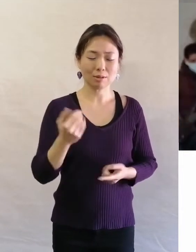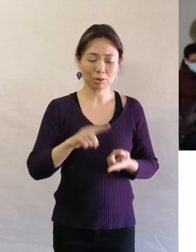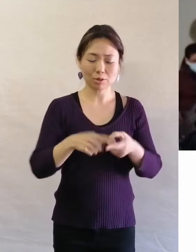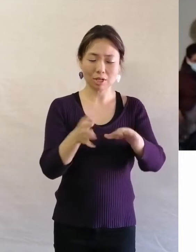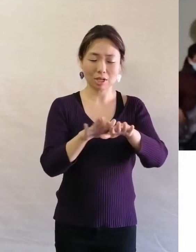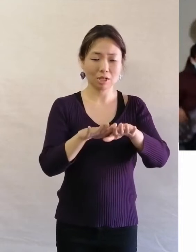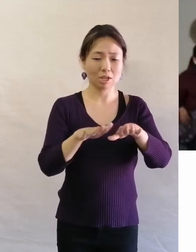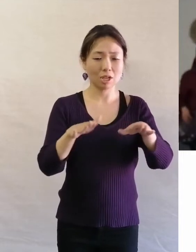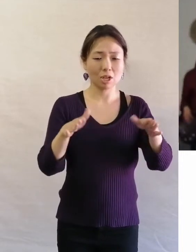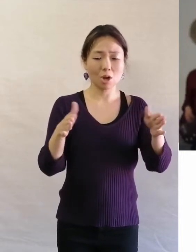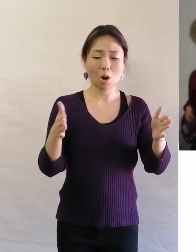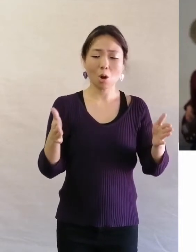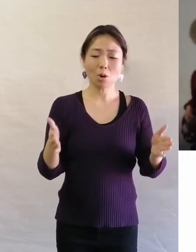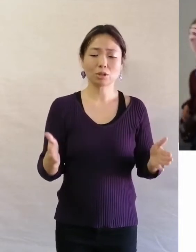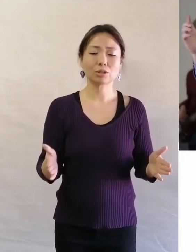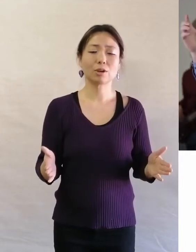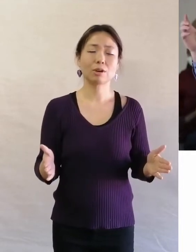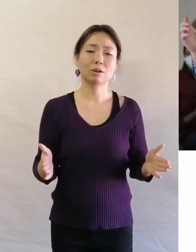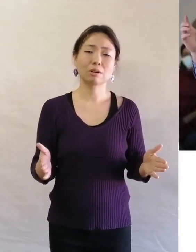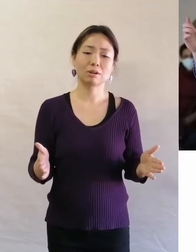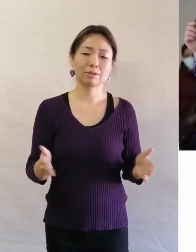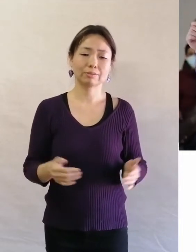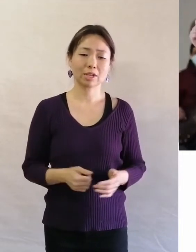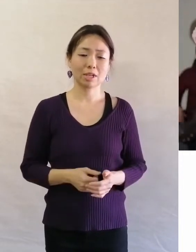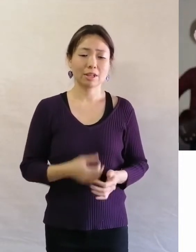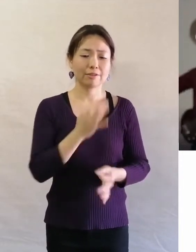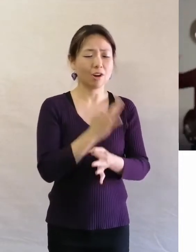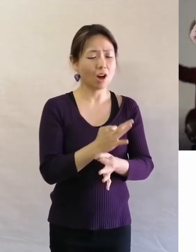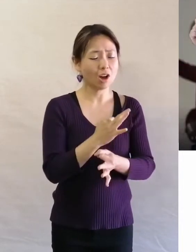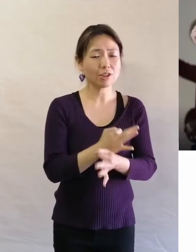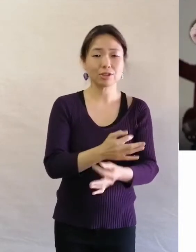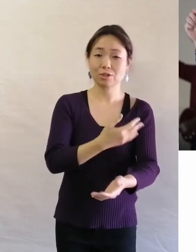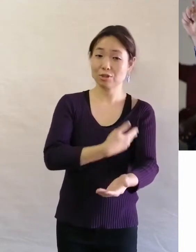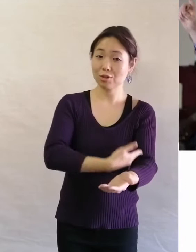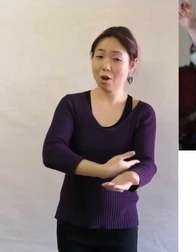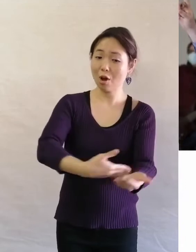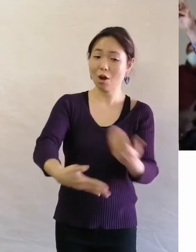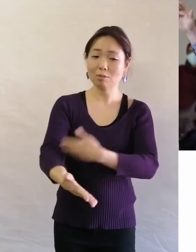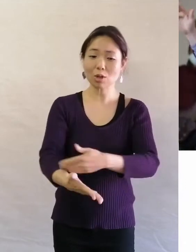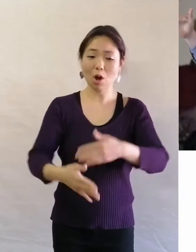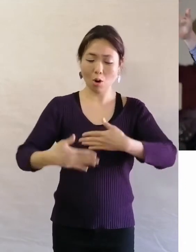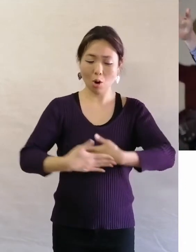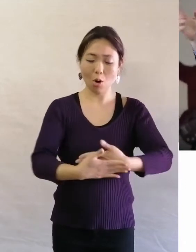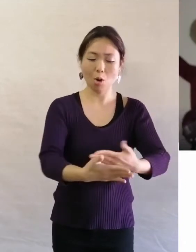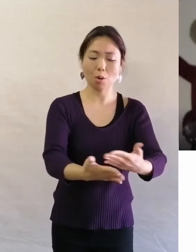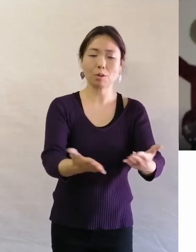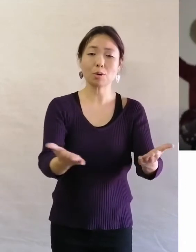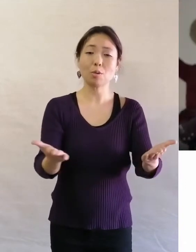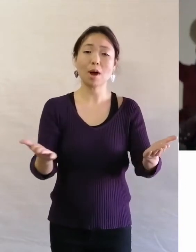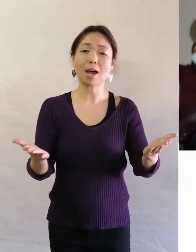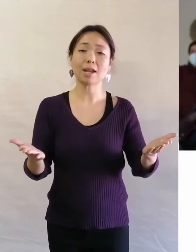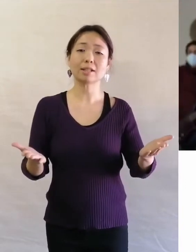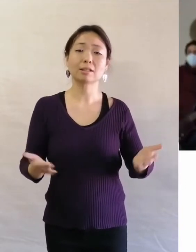To the altar, the Father's arms are